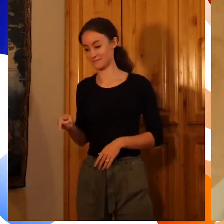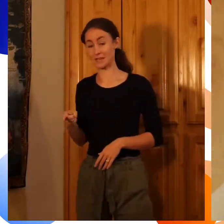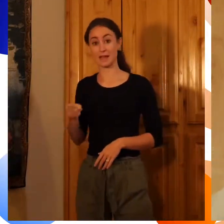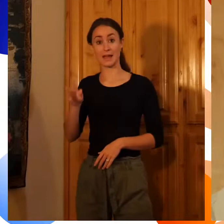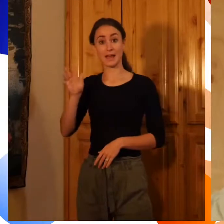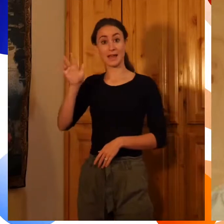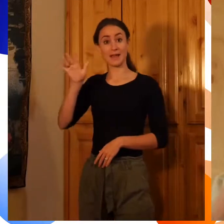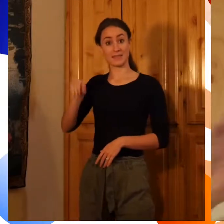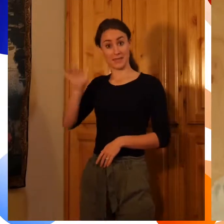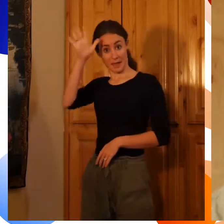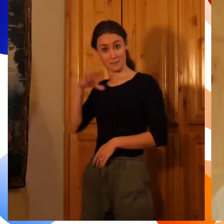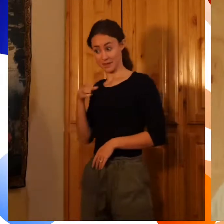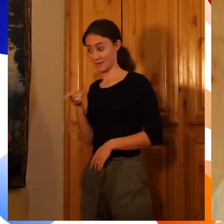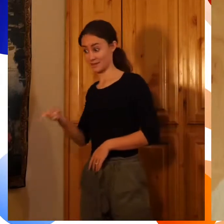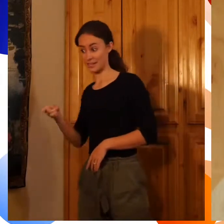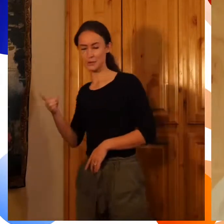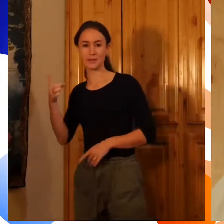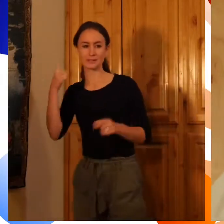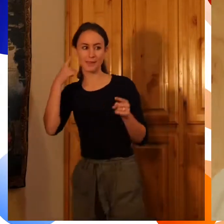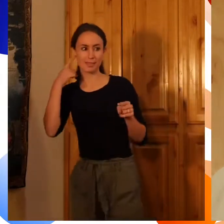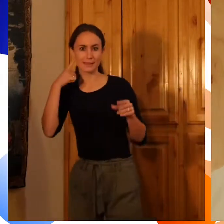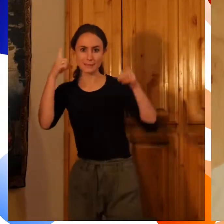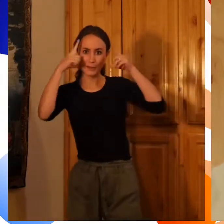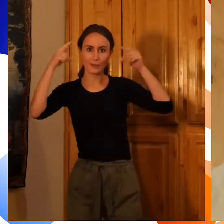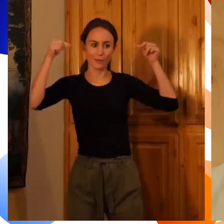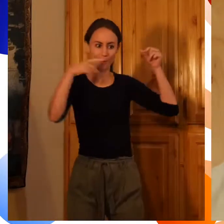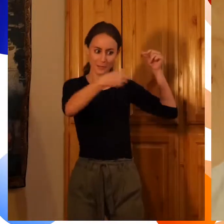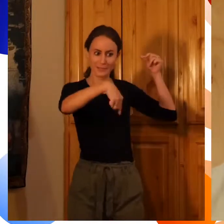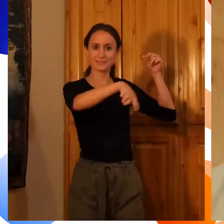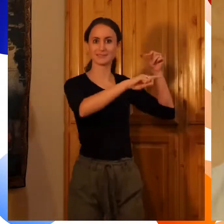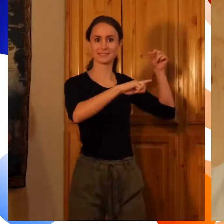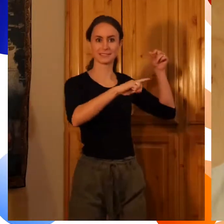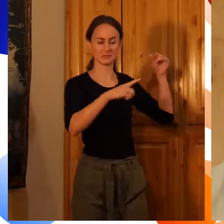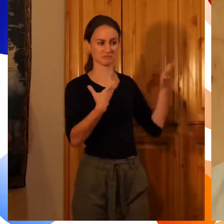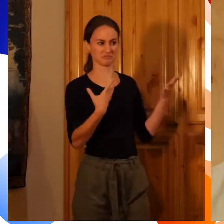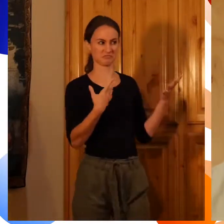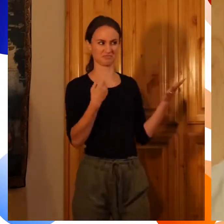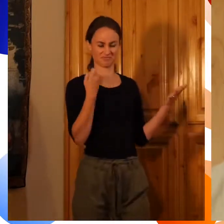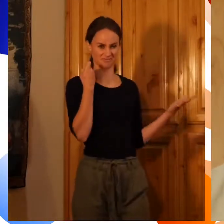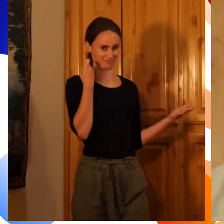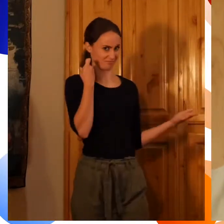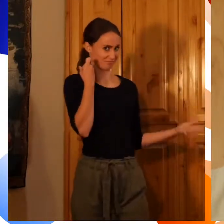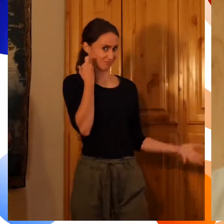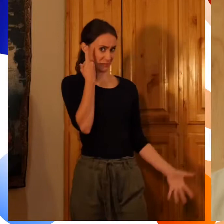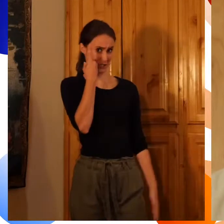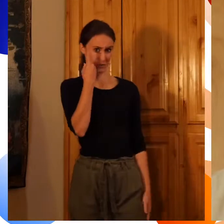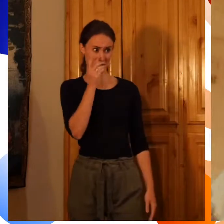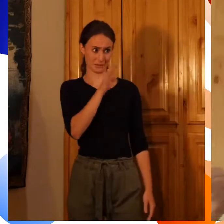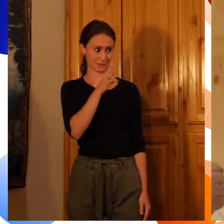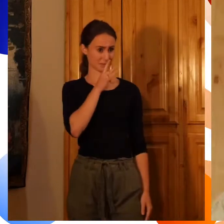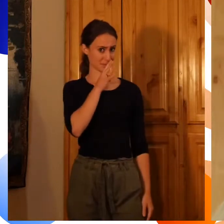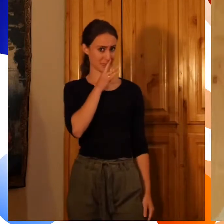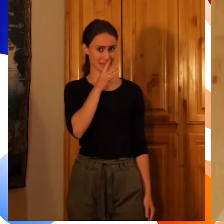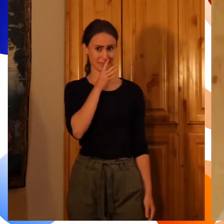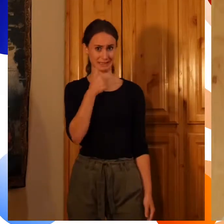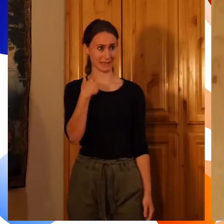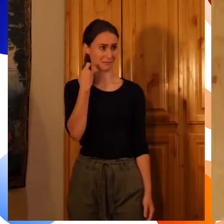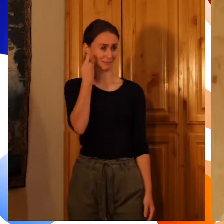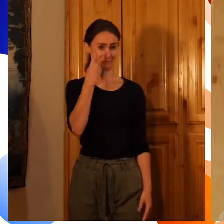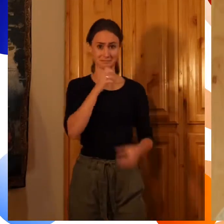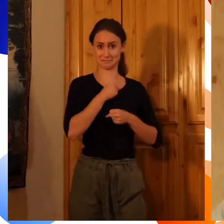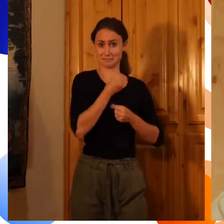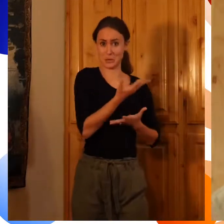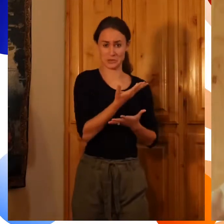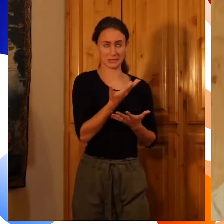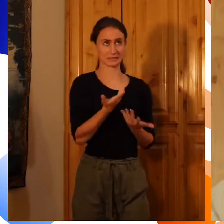himself, "Whatever that means," for he didn't understand a word of poetry. And then the wee goblins played